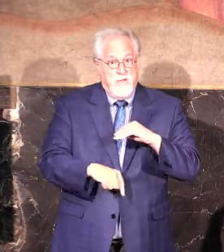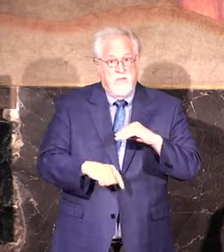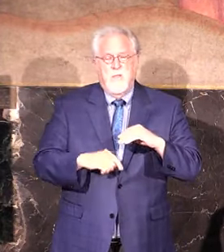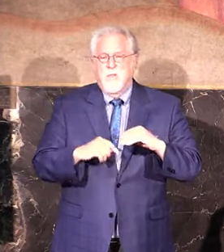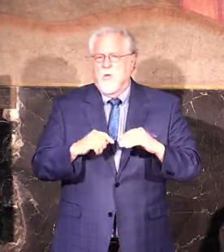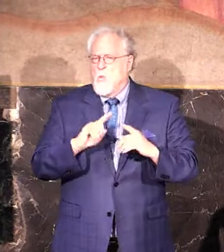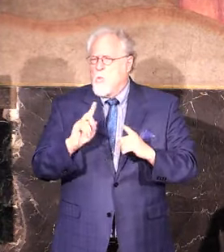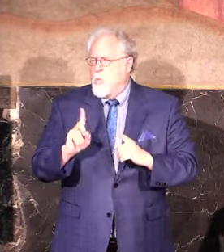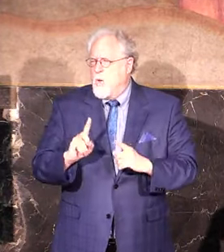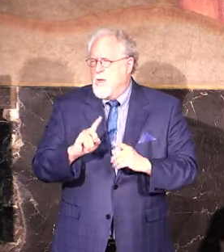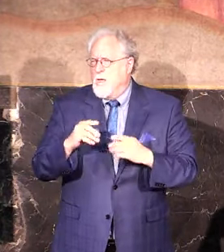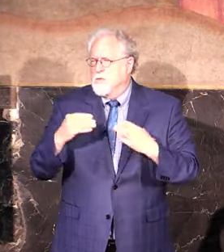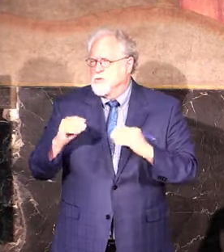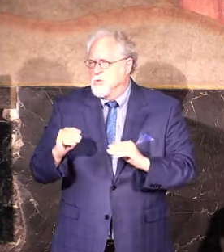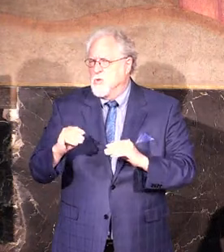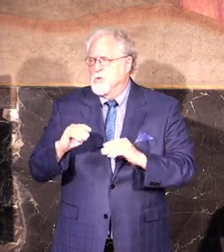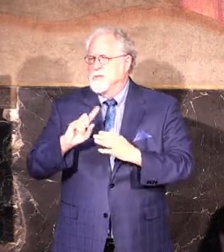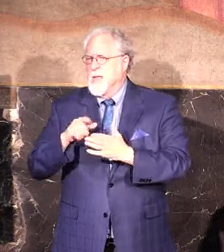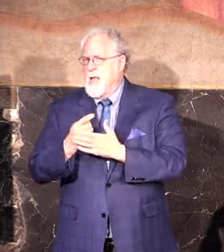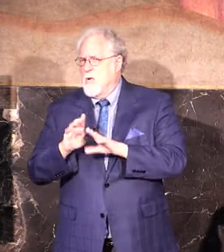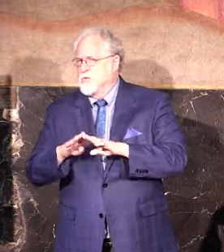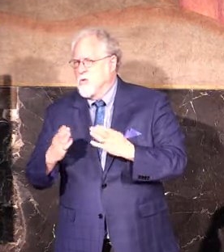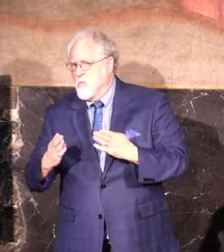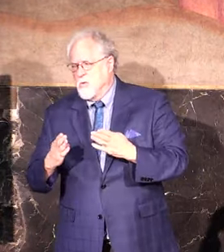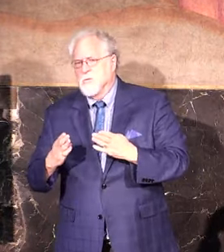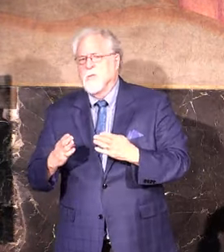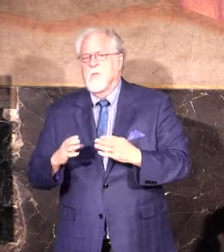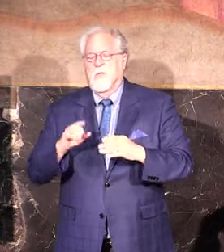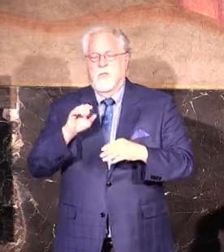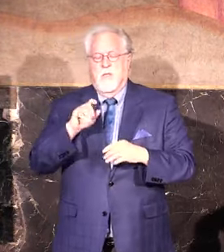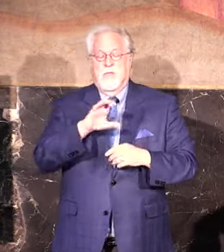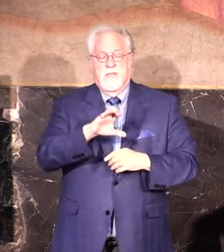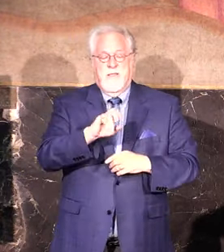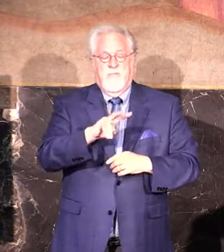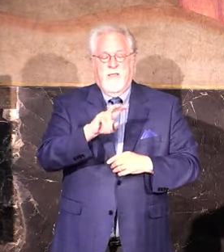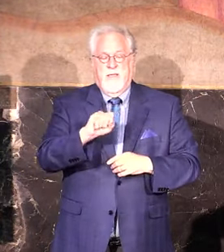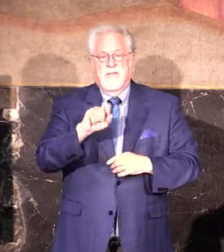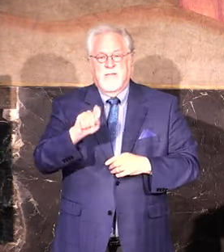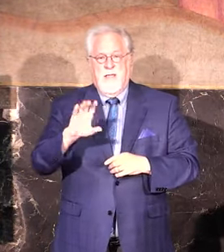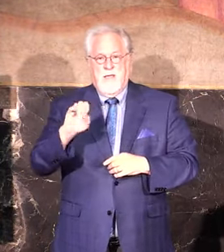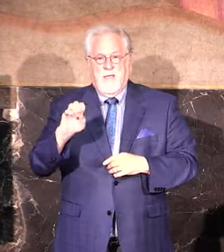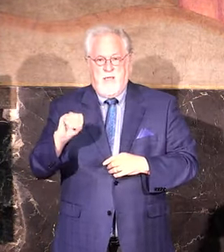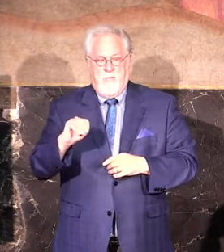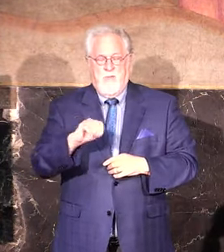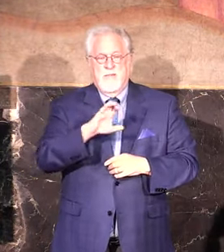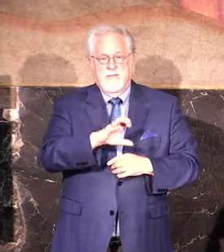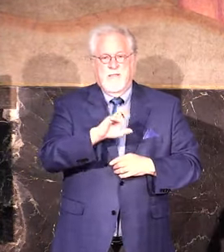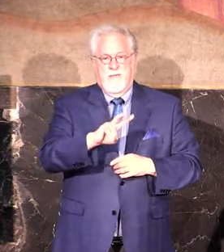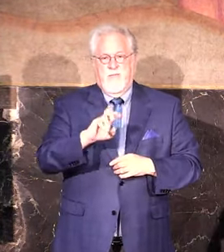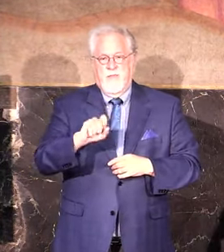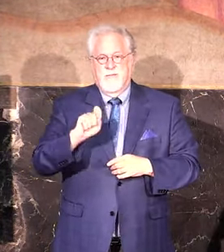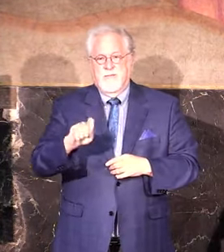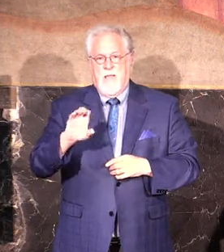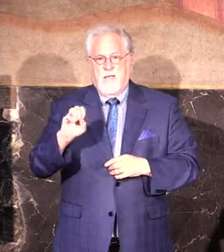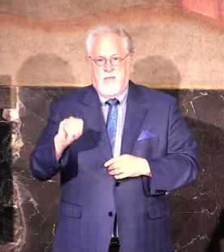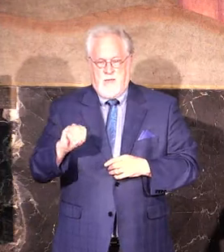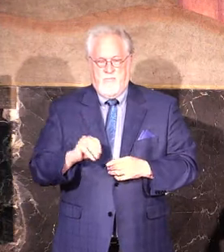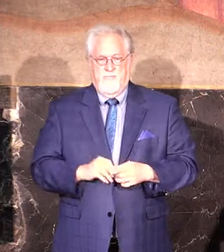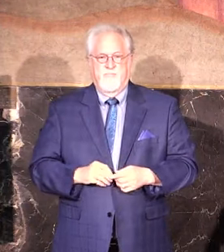exactly where these stores are and the hours they're going to be operating, you can go to CVS.com. CVS.com for more